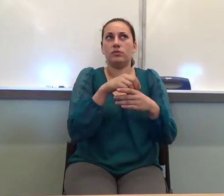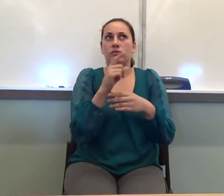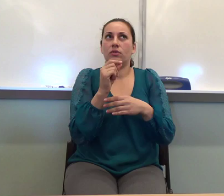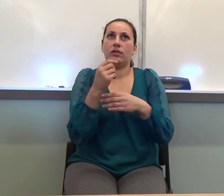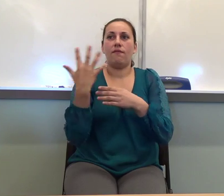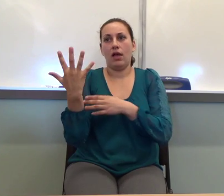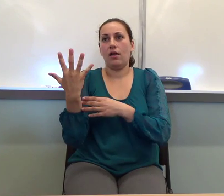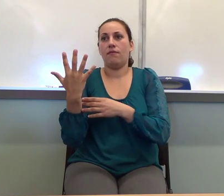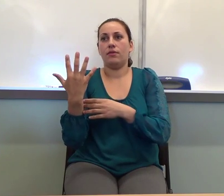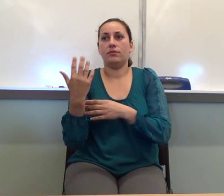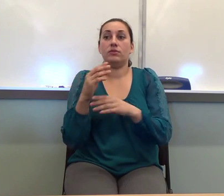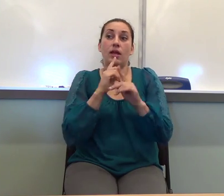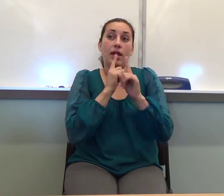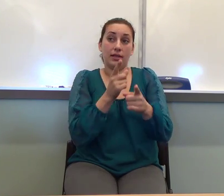So the answer to this is